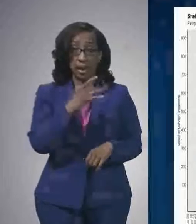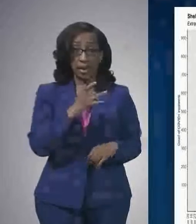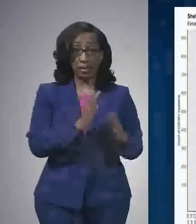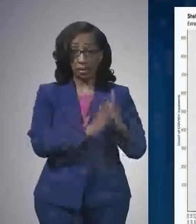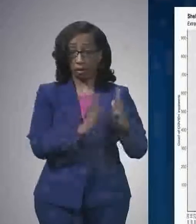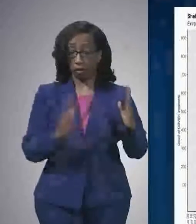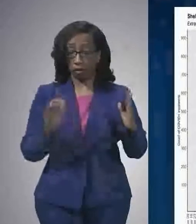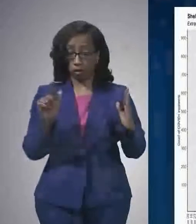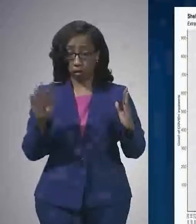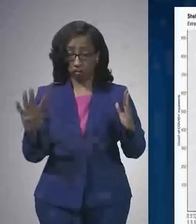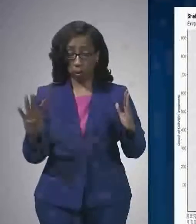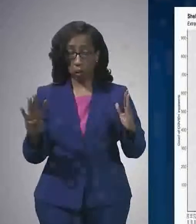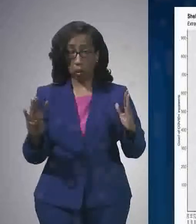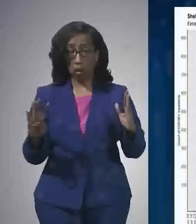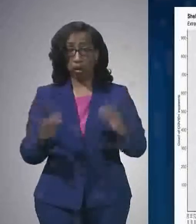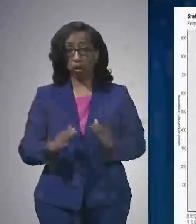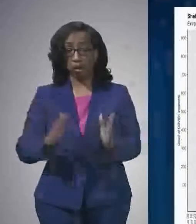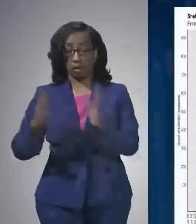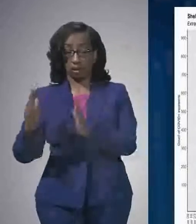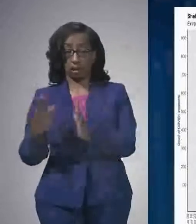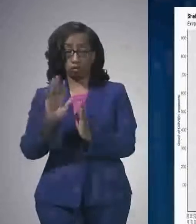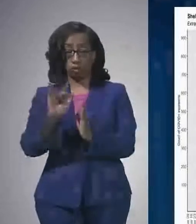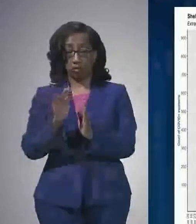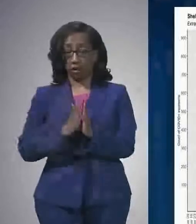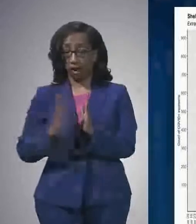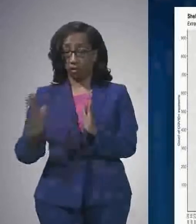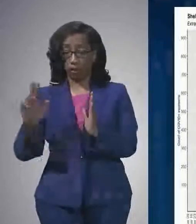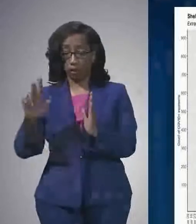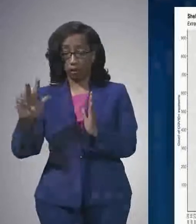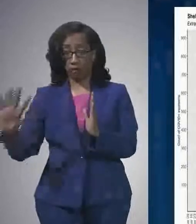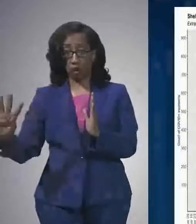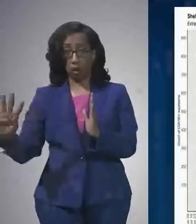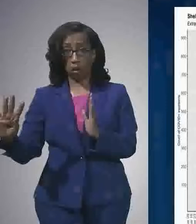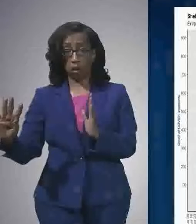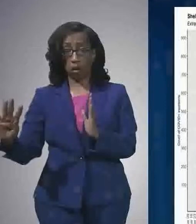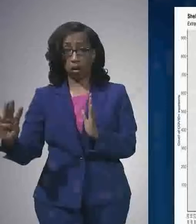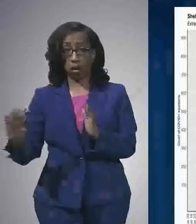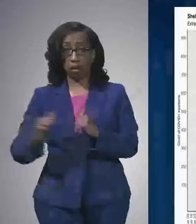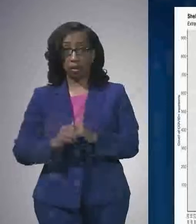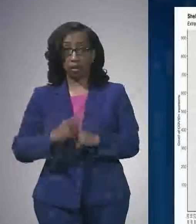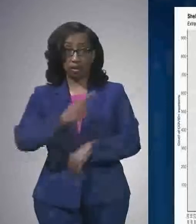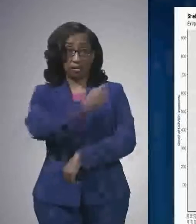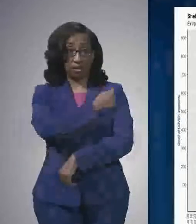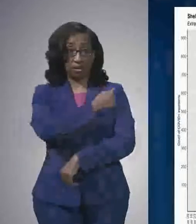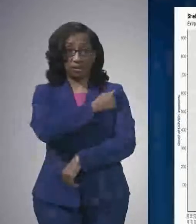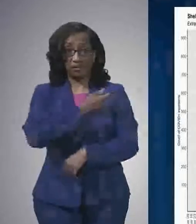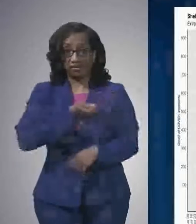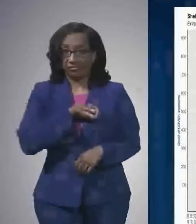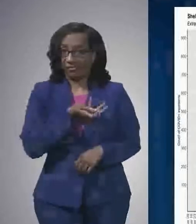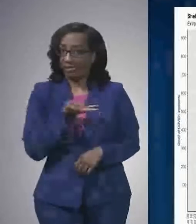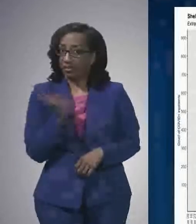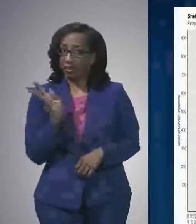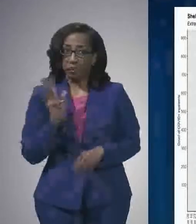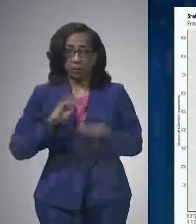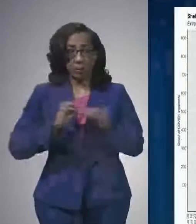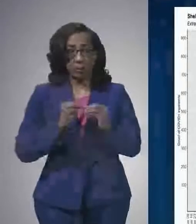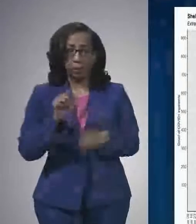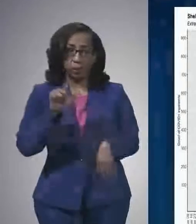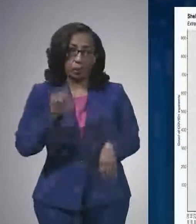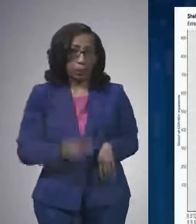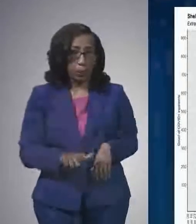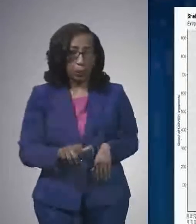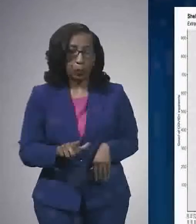24-year-olds and the 25 to 34-year-olds have some of the lowest vaccination rates to date in the county.